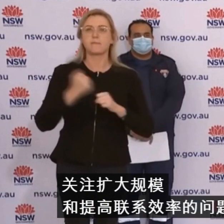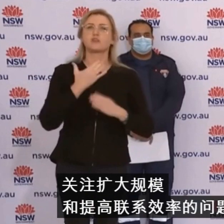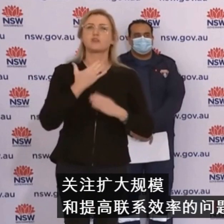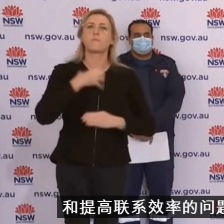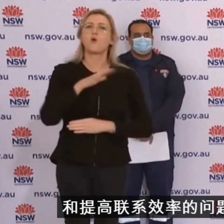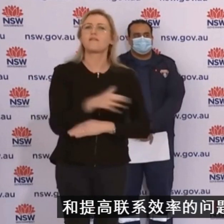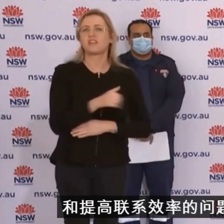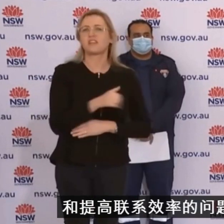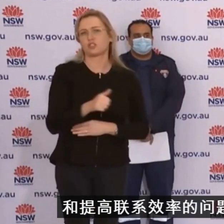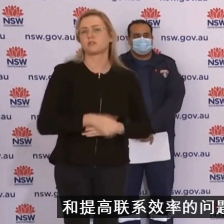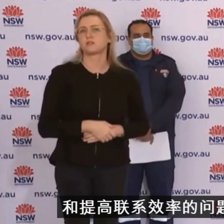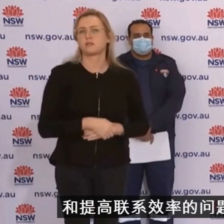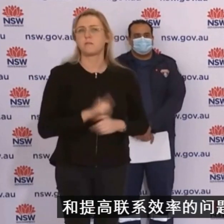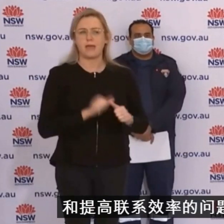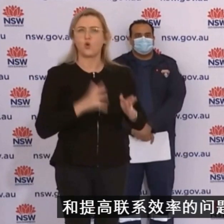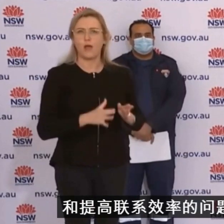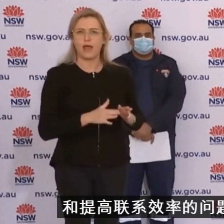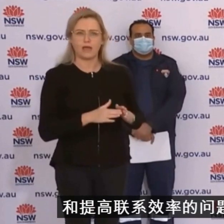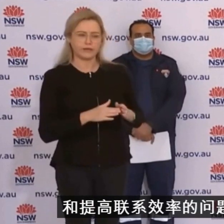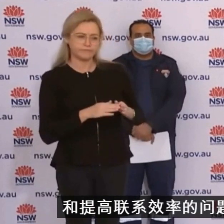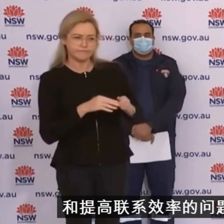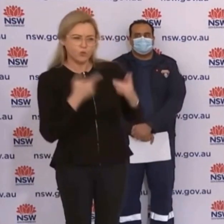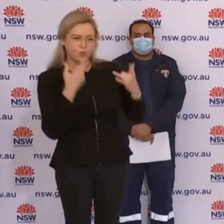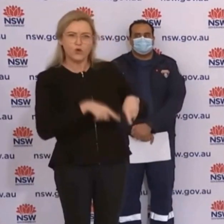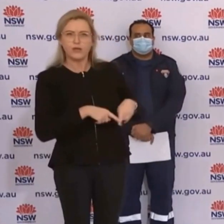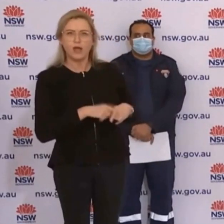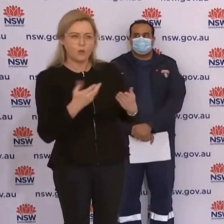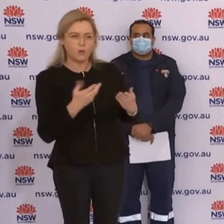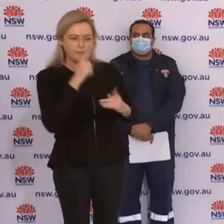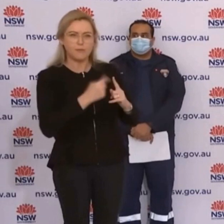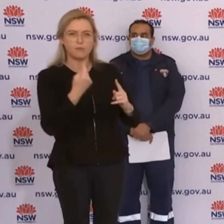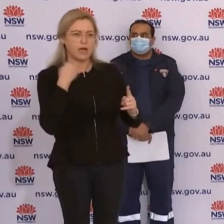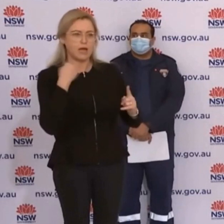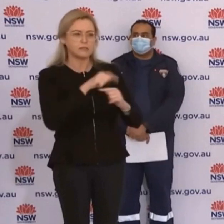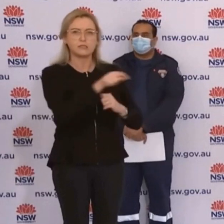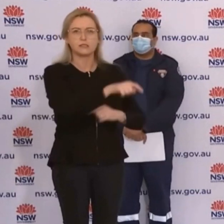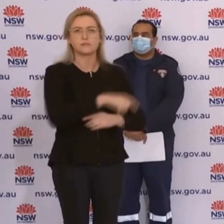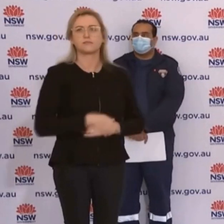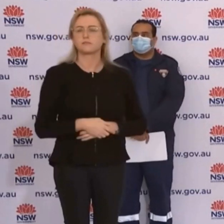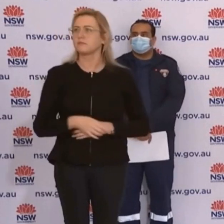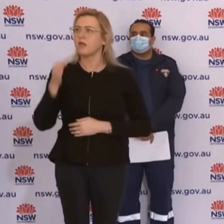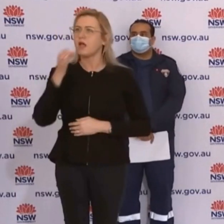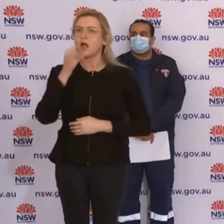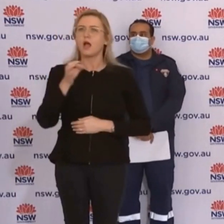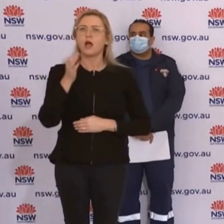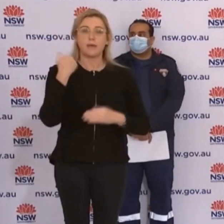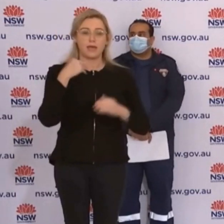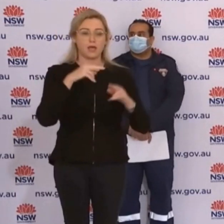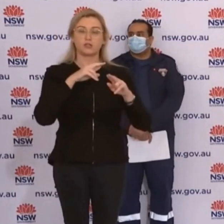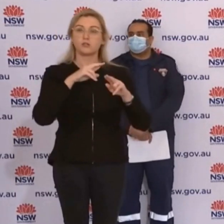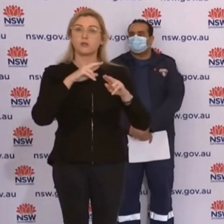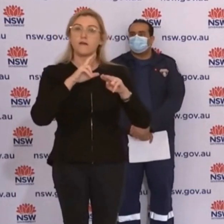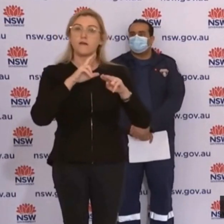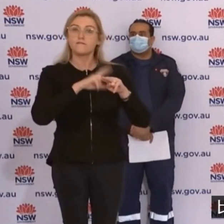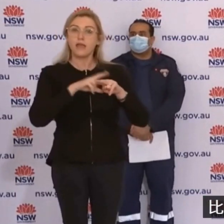of our contact tracing. Case numbers, Dr. Chant. End of July, you got the ref in Fairfield below 1. You